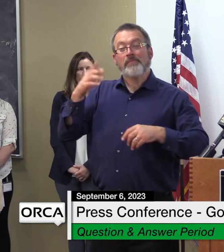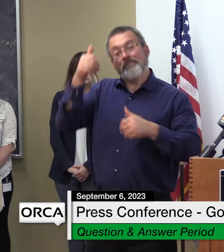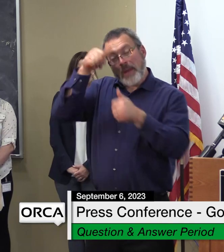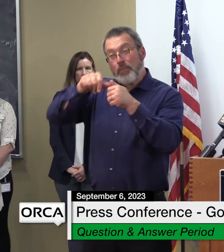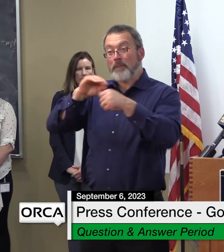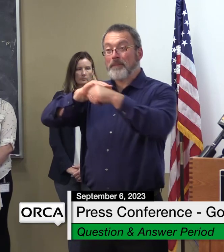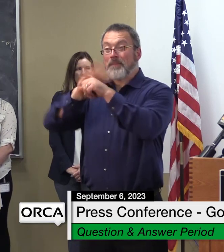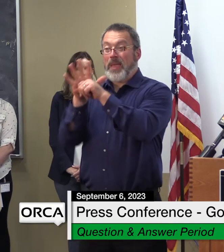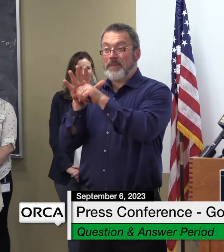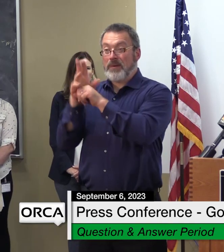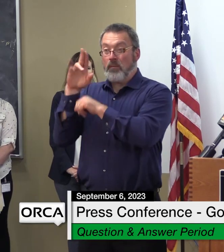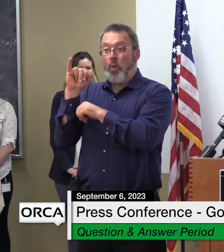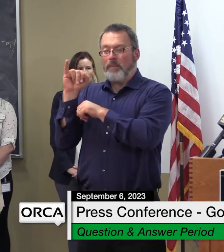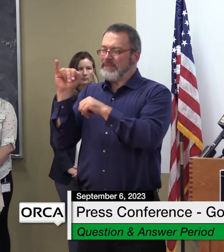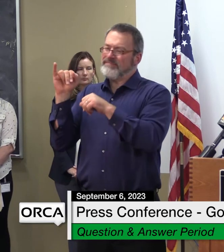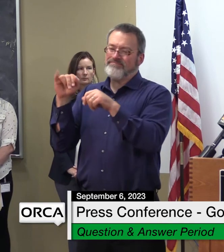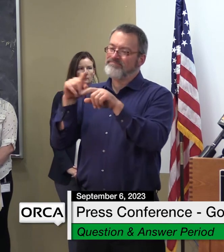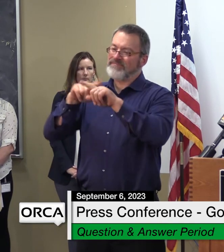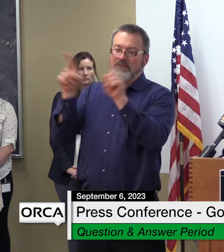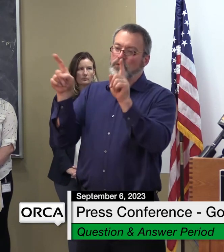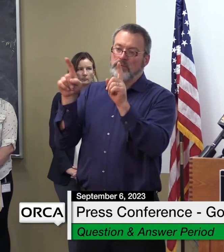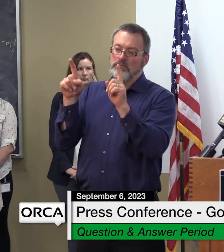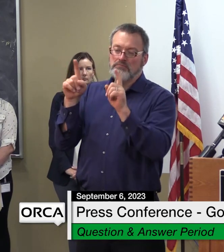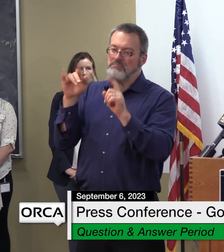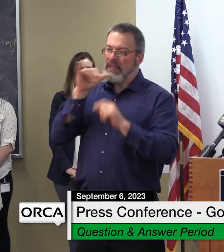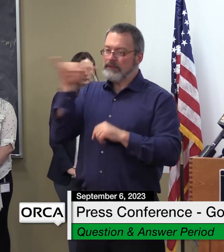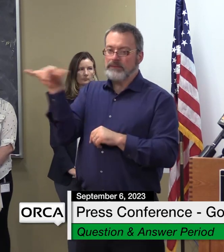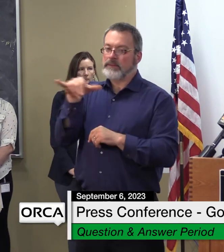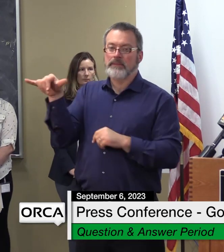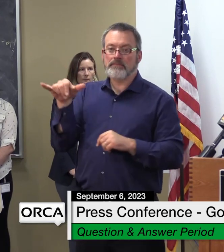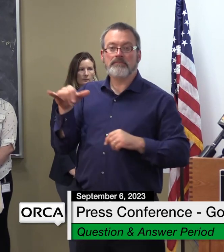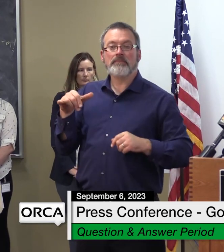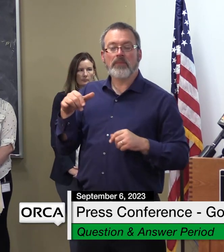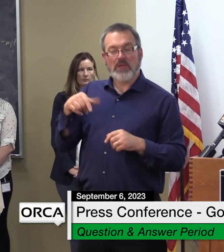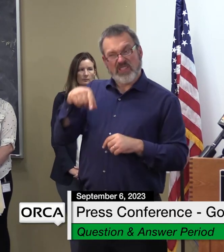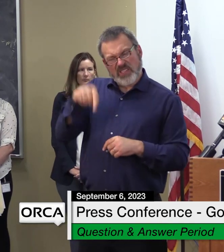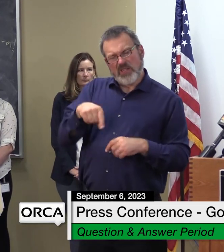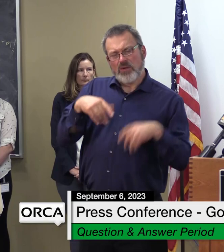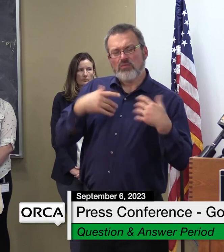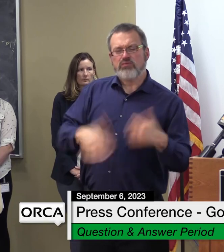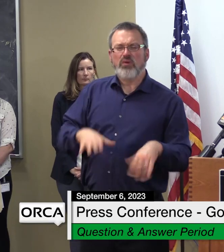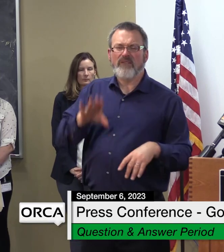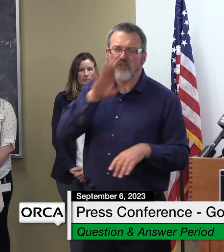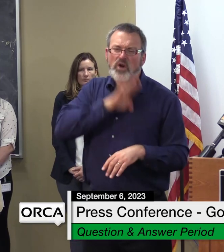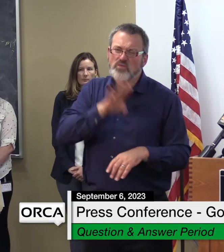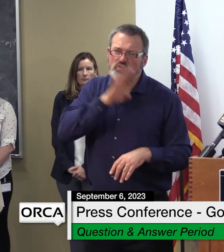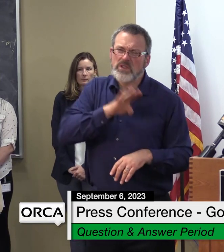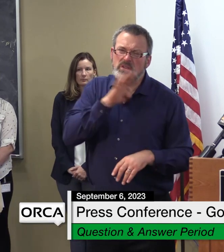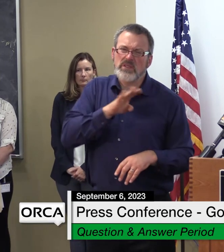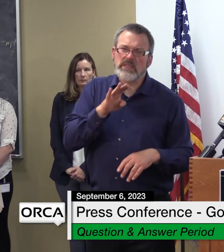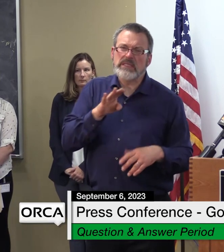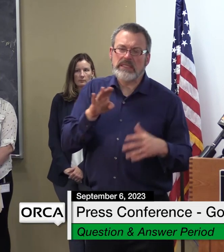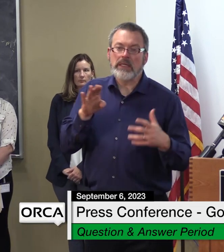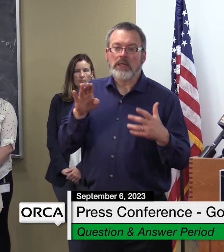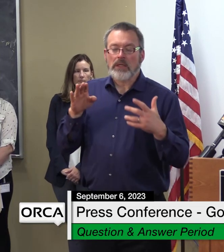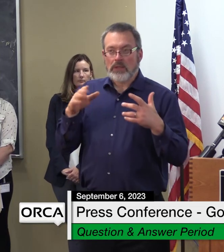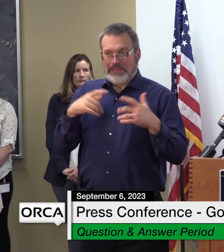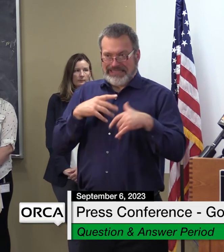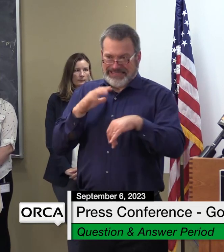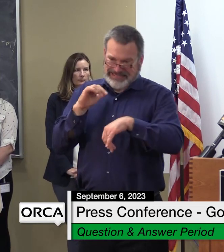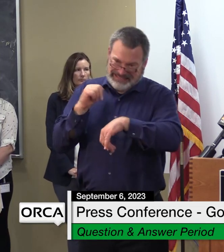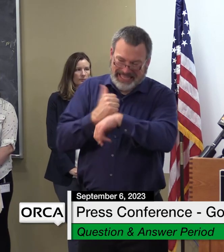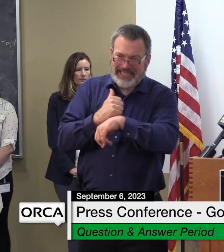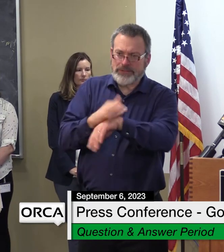during the pandemic and how frustrating that process was, and have it up and going, so something new.